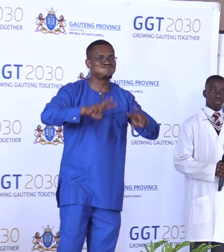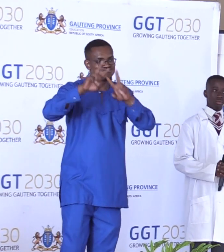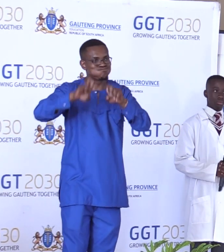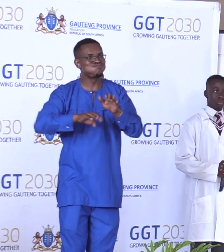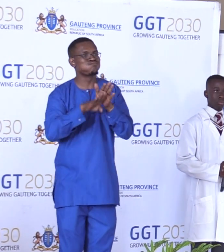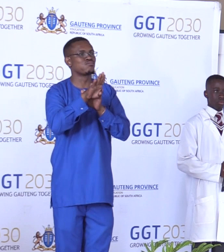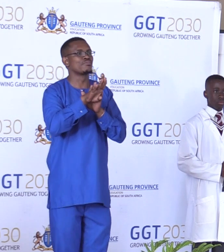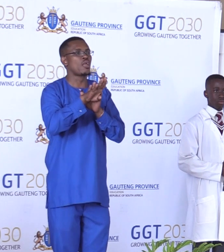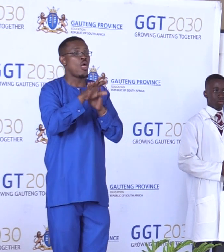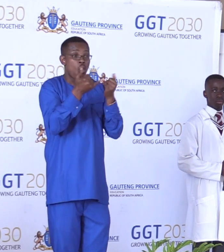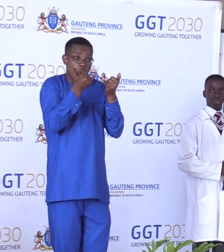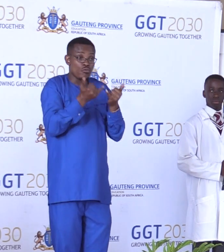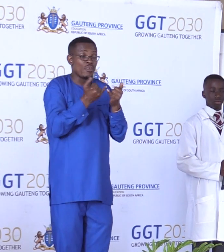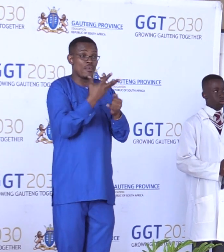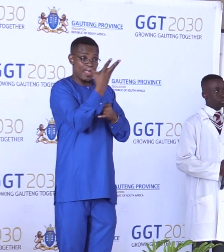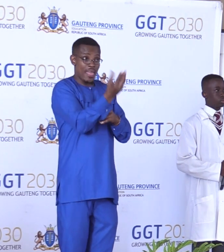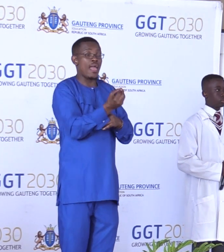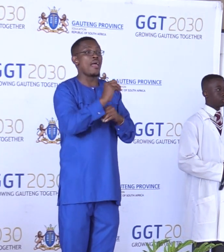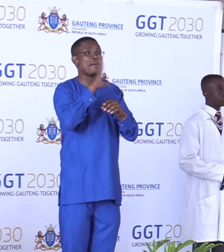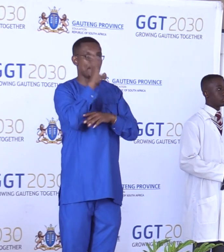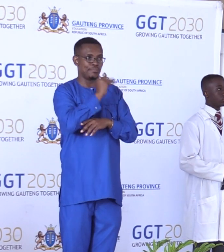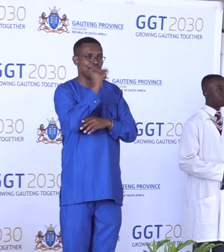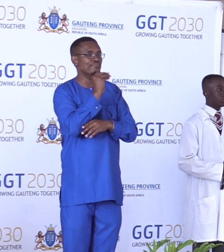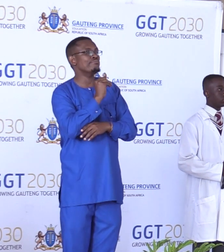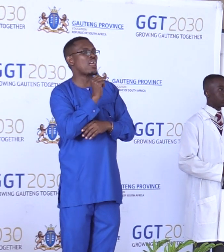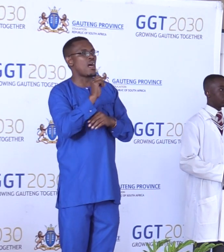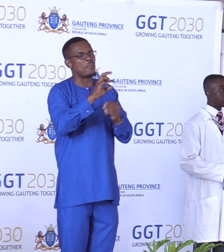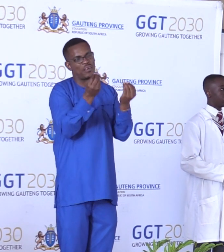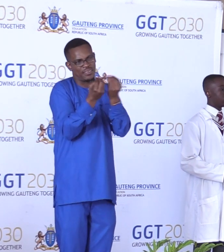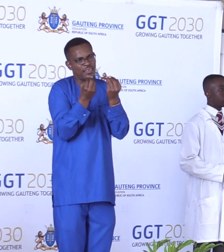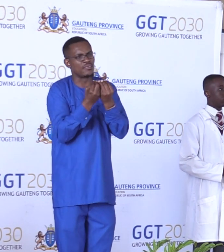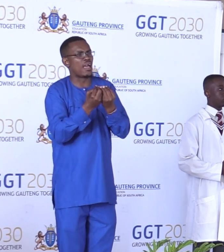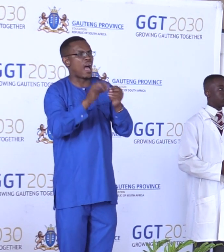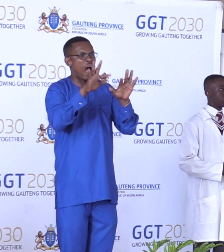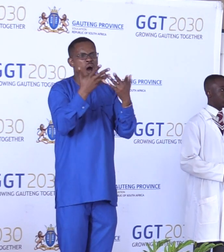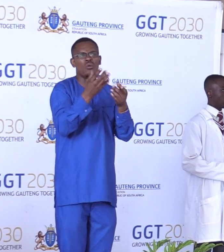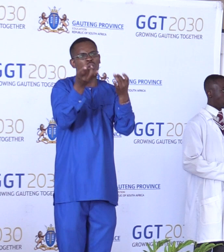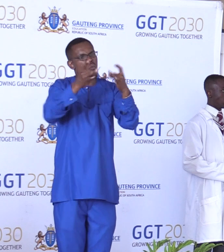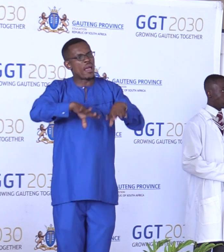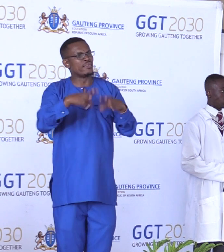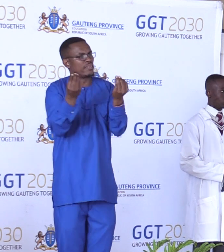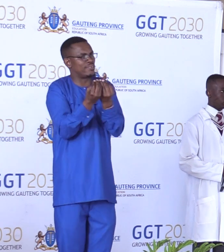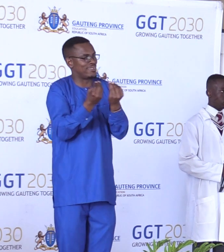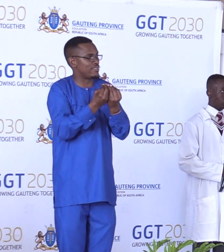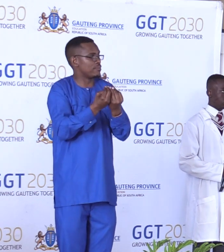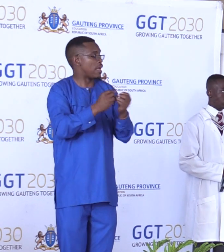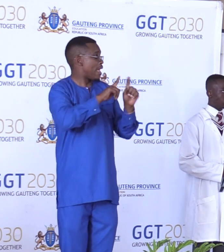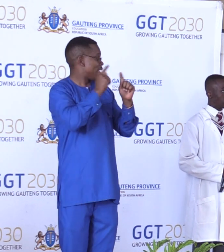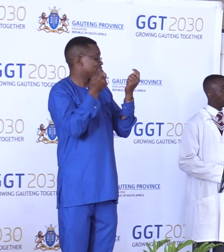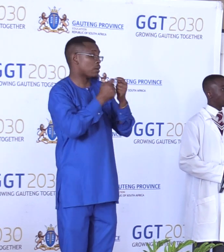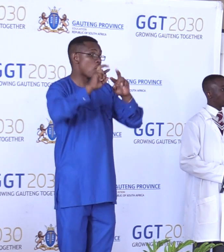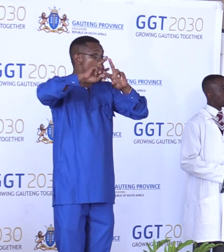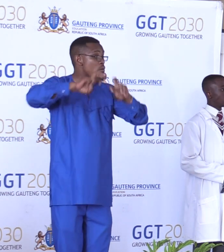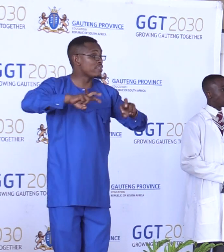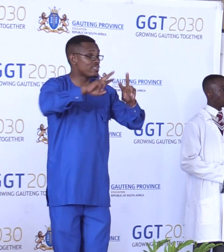innovation. Today we will be having a talk show about the adverse impact of solid waste on the environment. My team of researchers